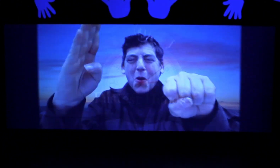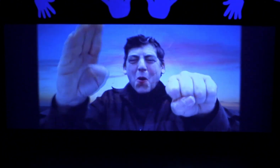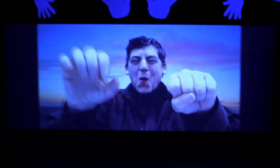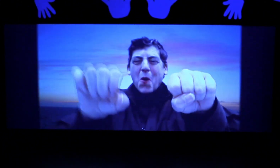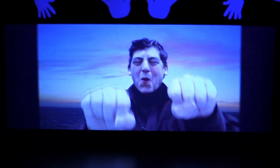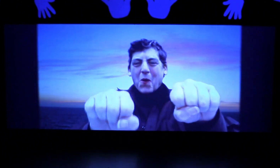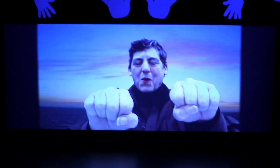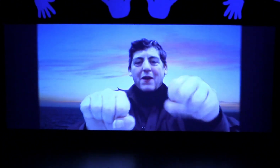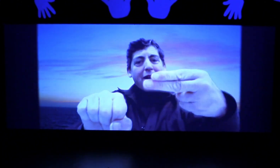Hello.